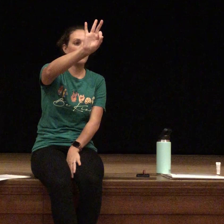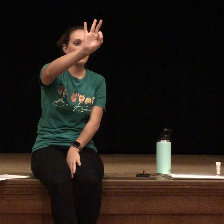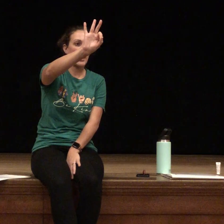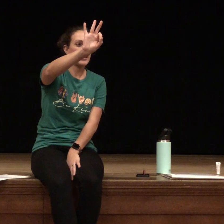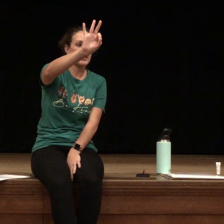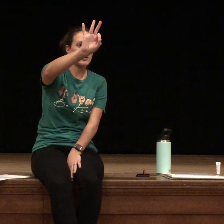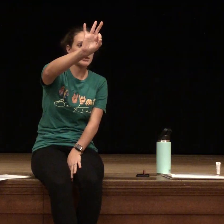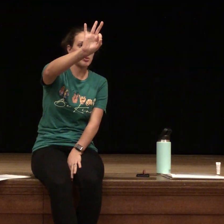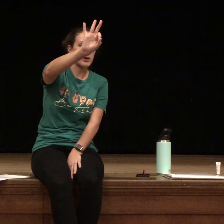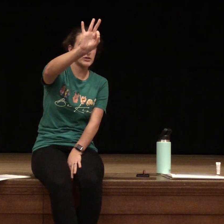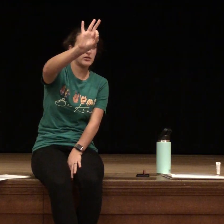9 is the pointer,